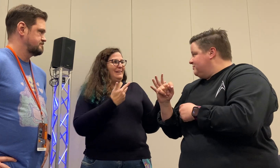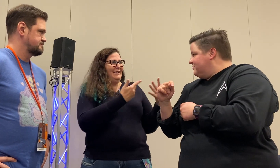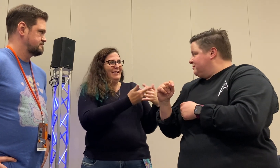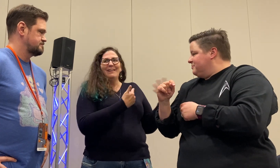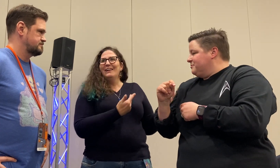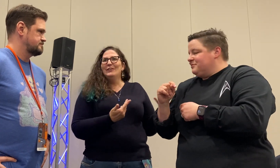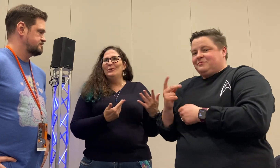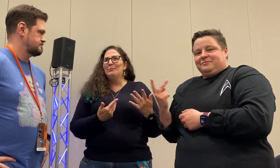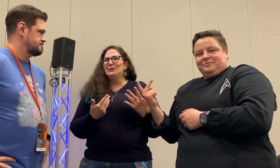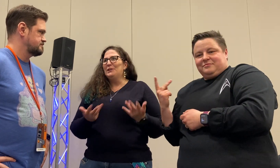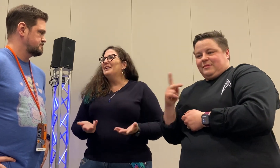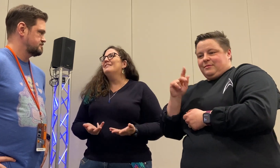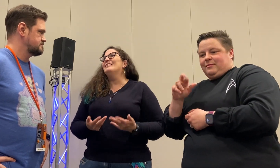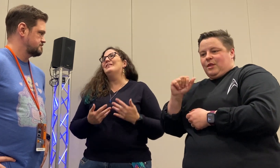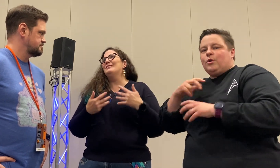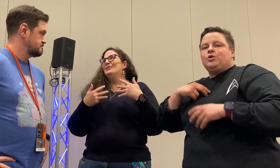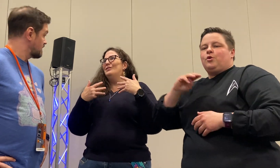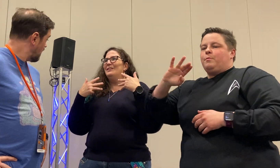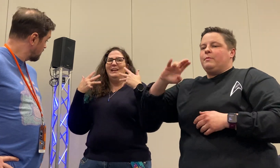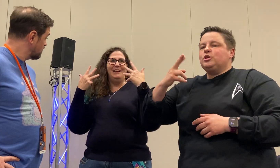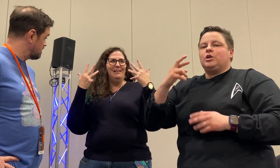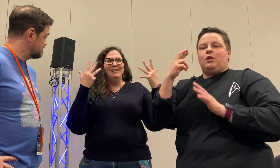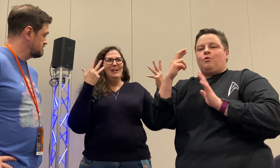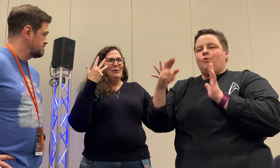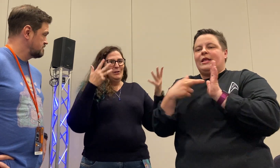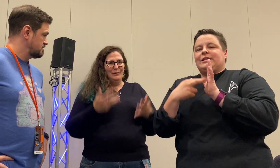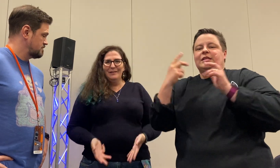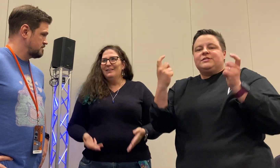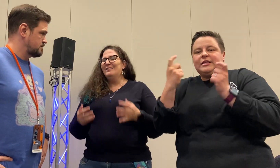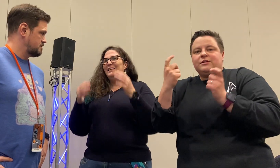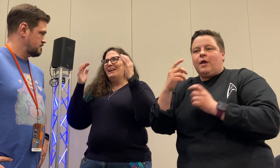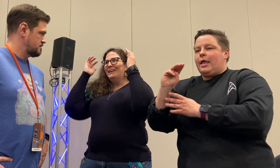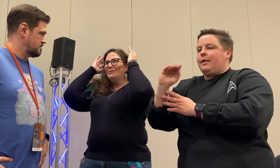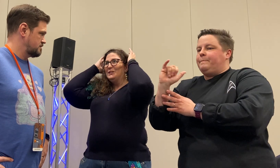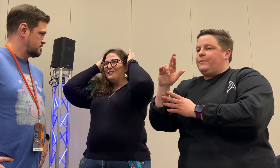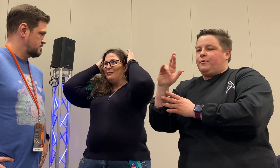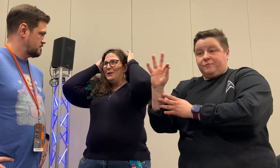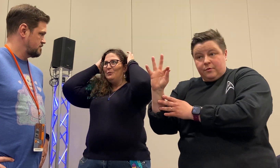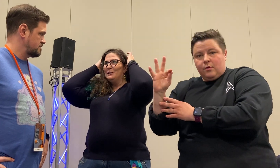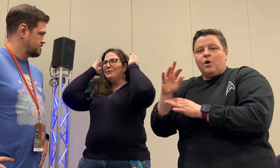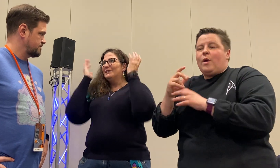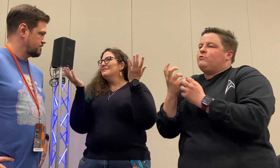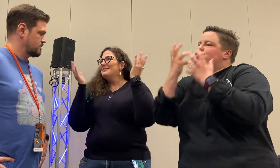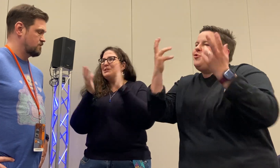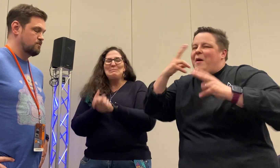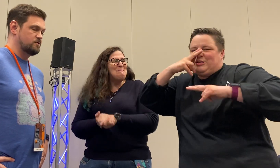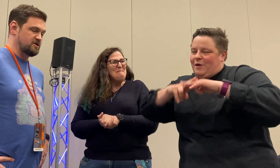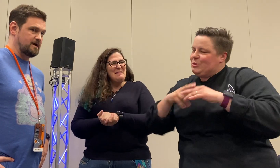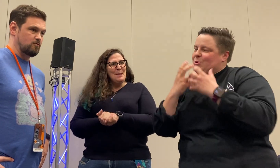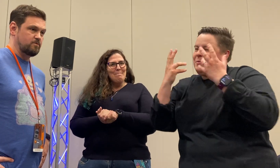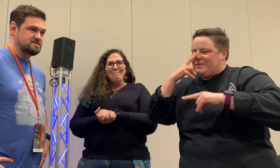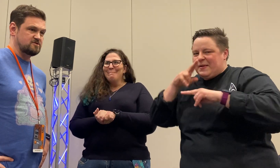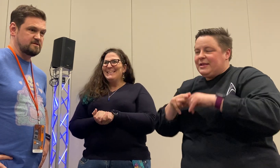Kara and I do Michigan Renaissance Festival and we do this and we just have way too much fun. So good. Well, we certainly